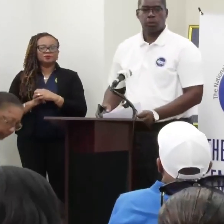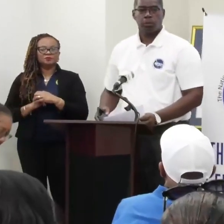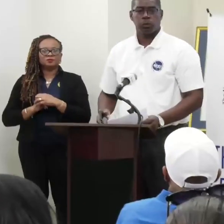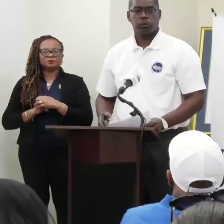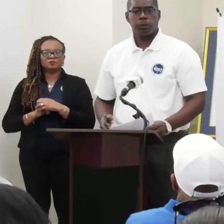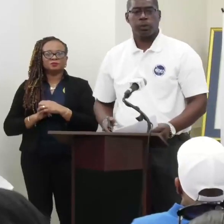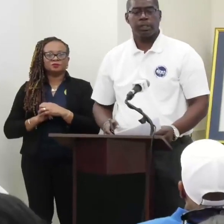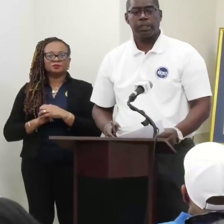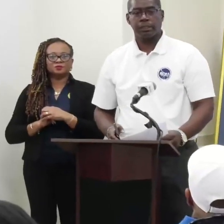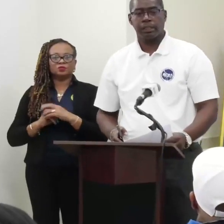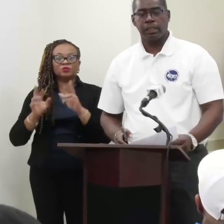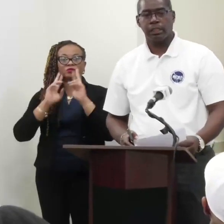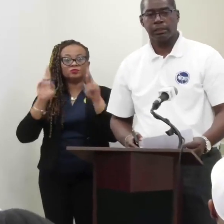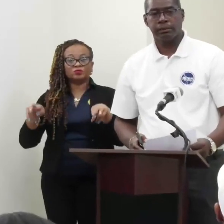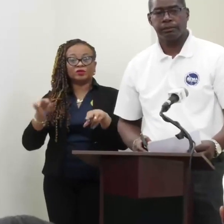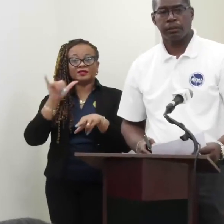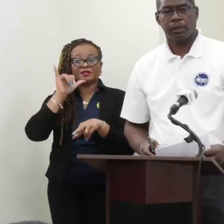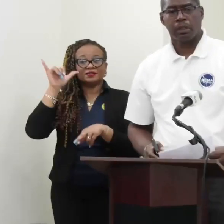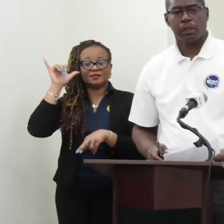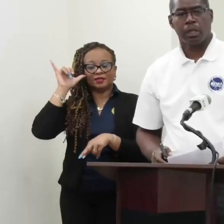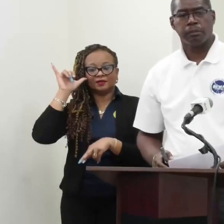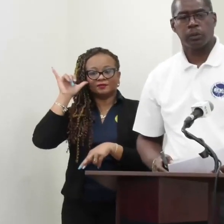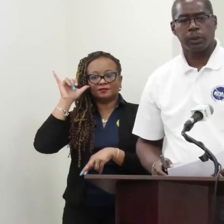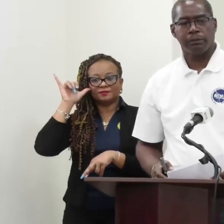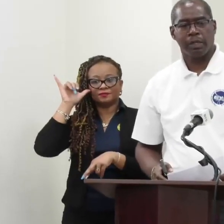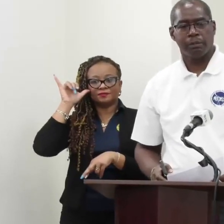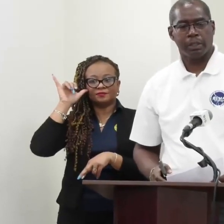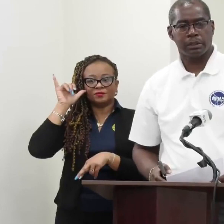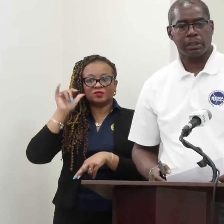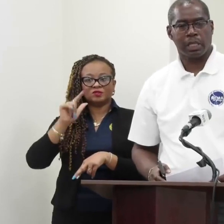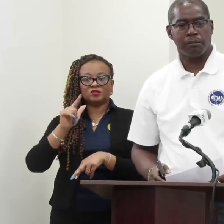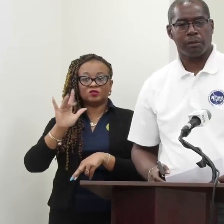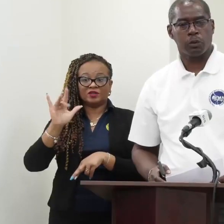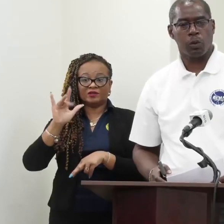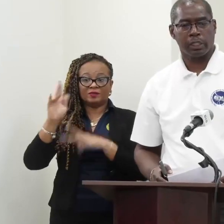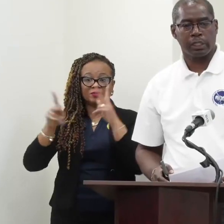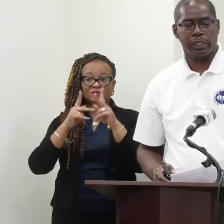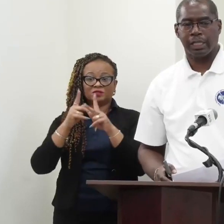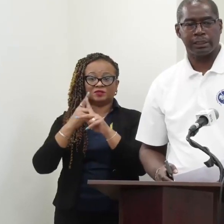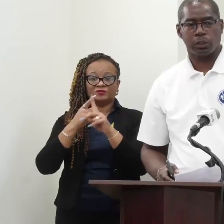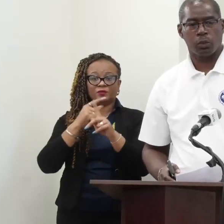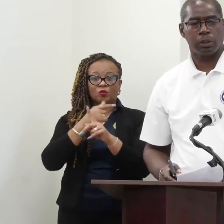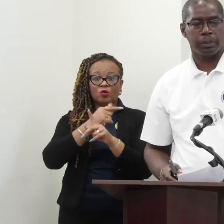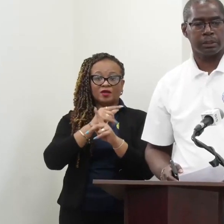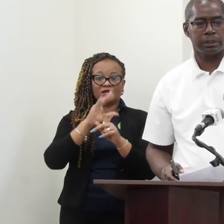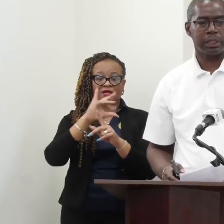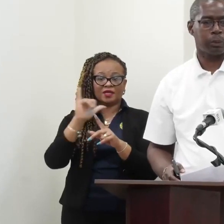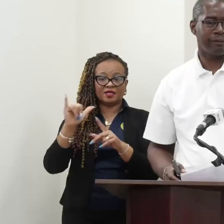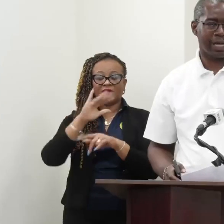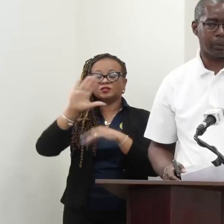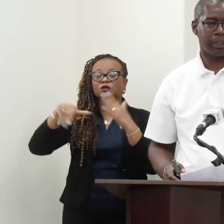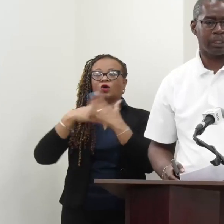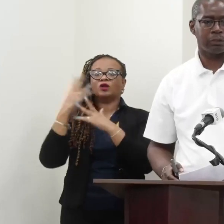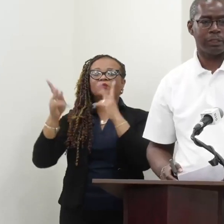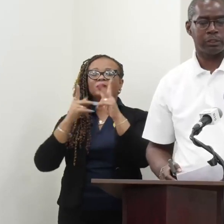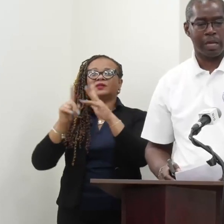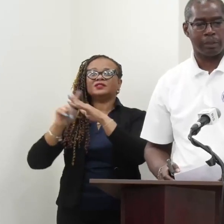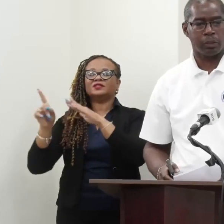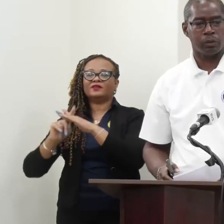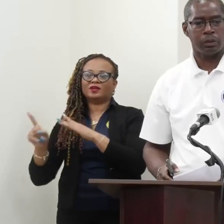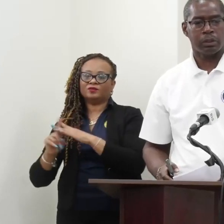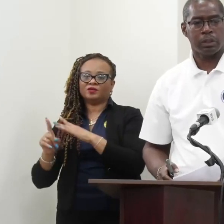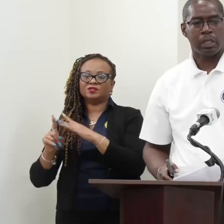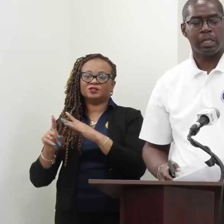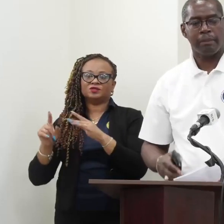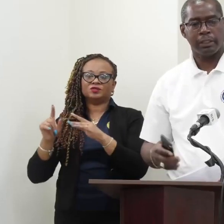Again, what was reported yesterday, the 25 persons that came from Guanaki, that's all the persons that were evacuated as related to